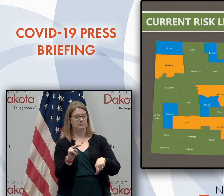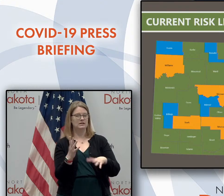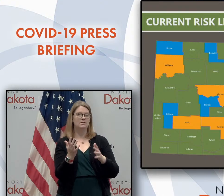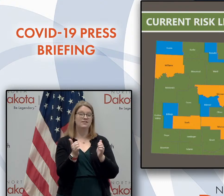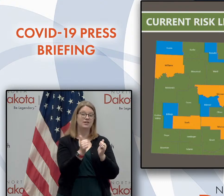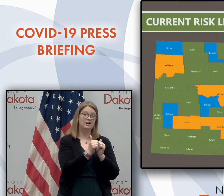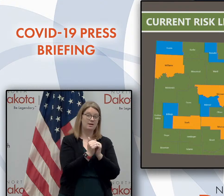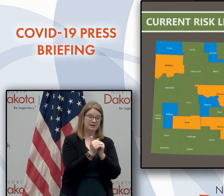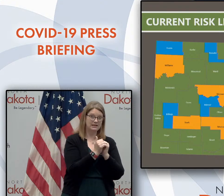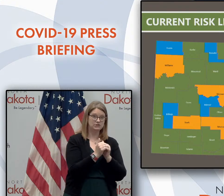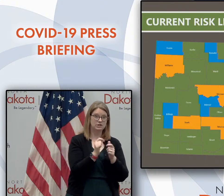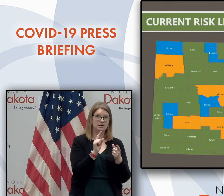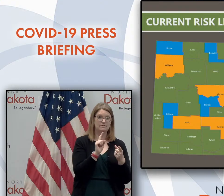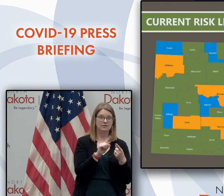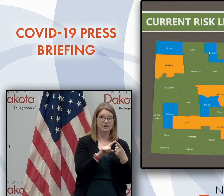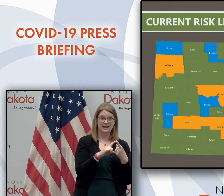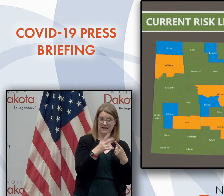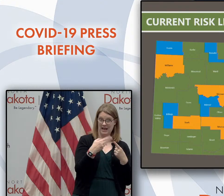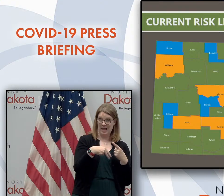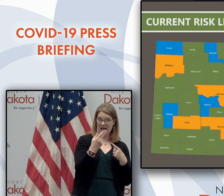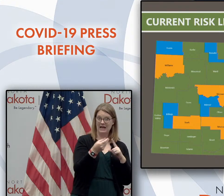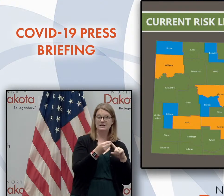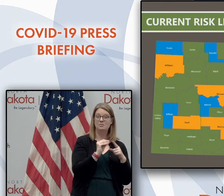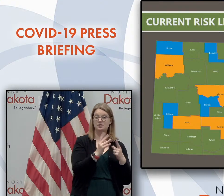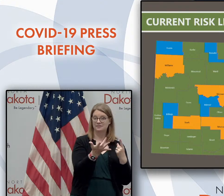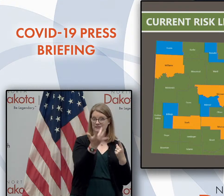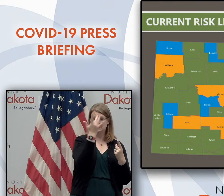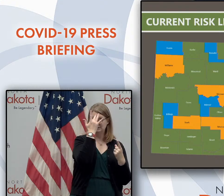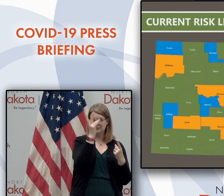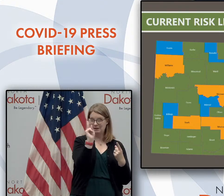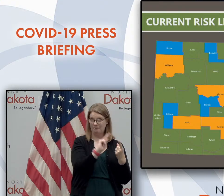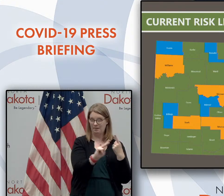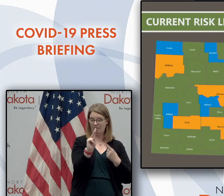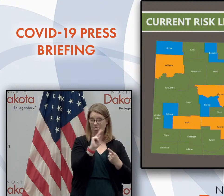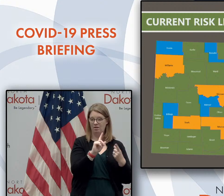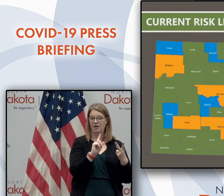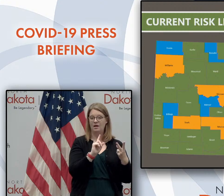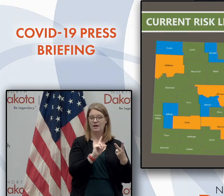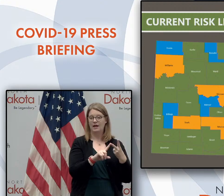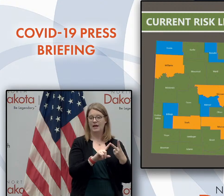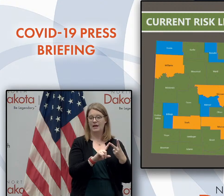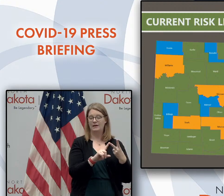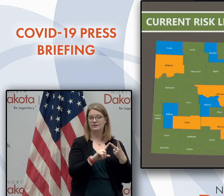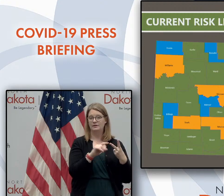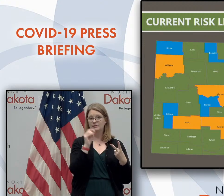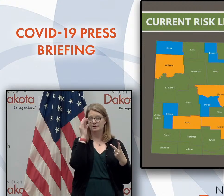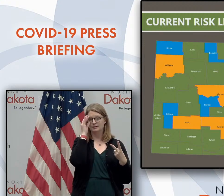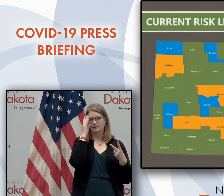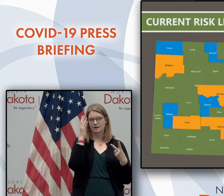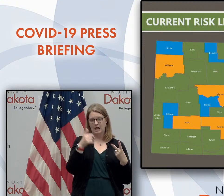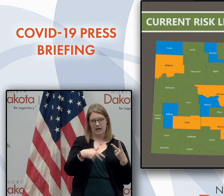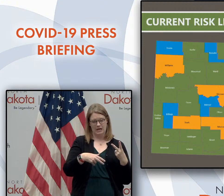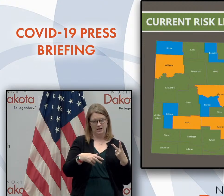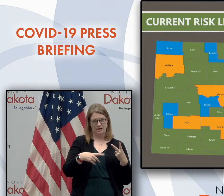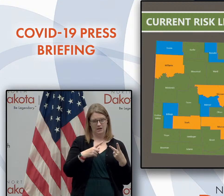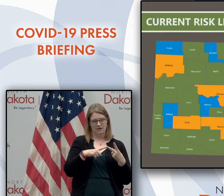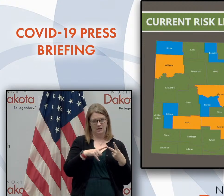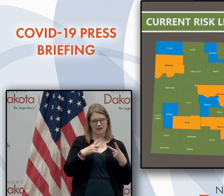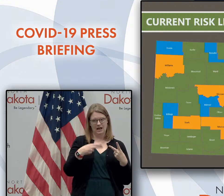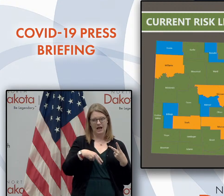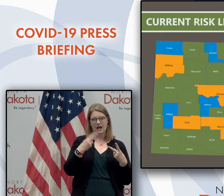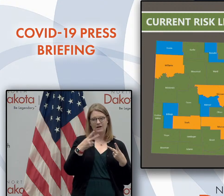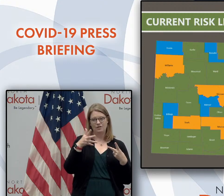of high number of active cases and now high relative to the rest of the